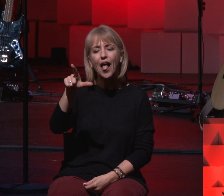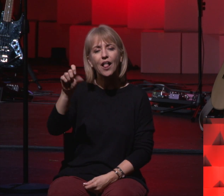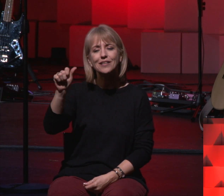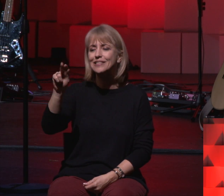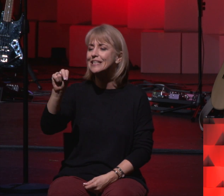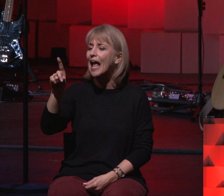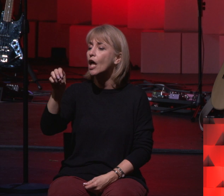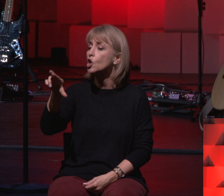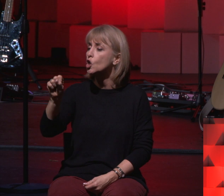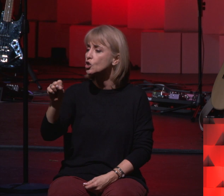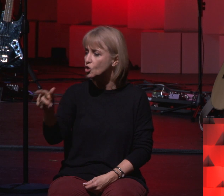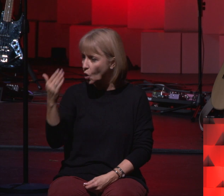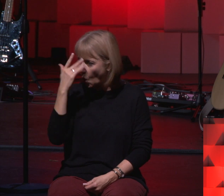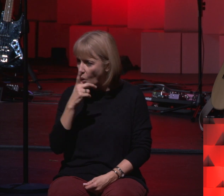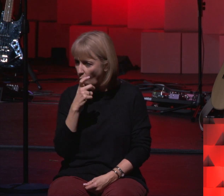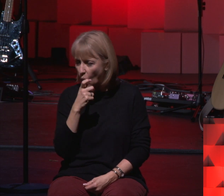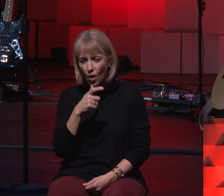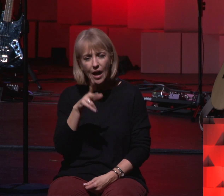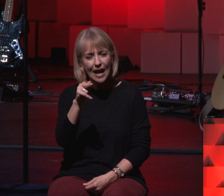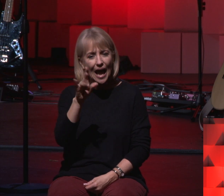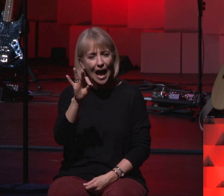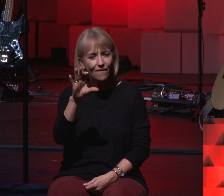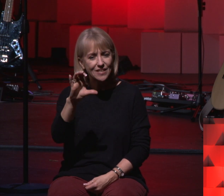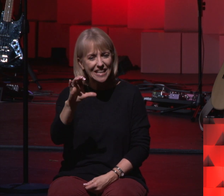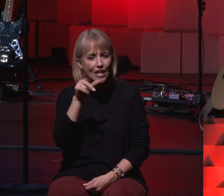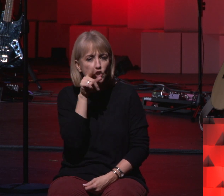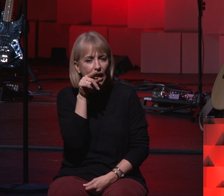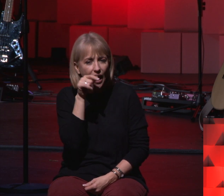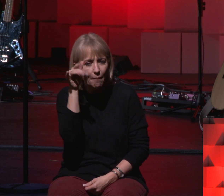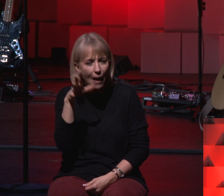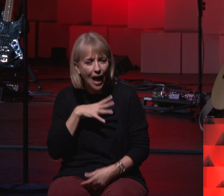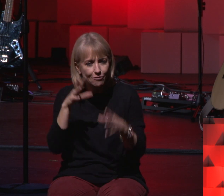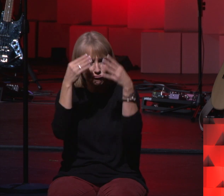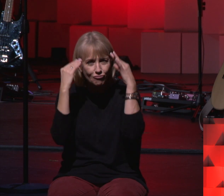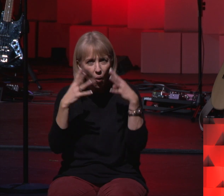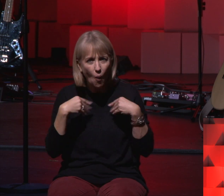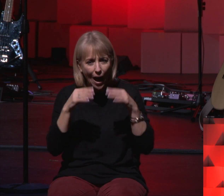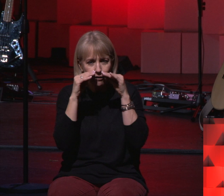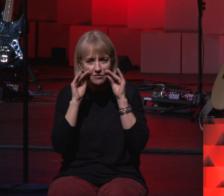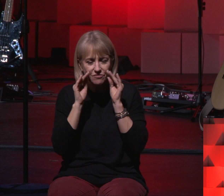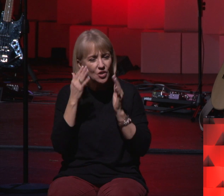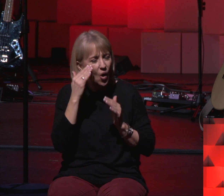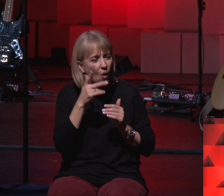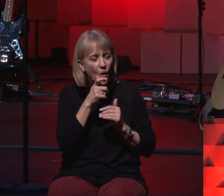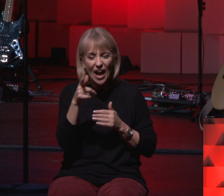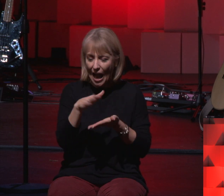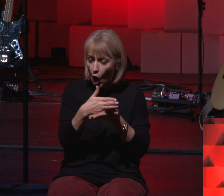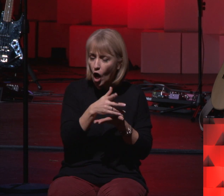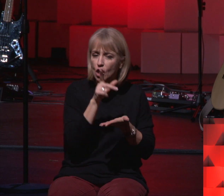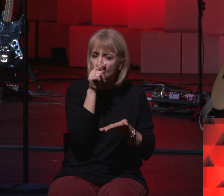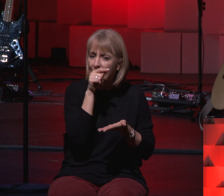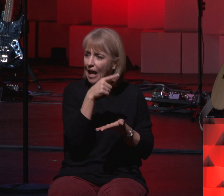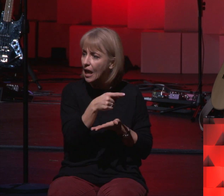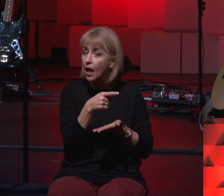and it sounded like he was an incredible man. Not only a great businessman knew how to cook chicken really well,